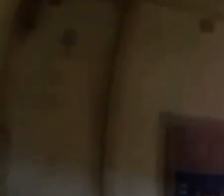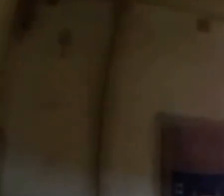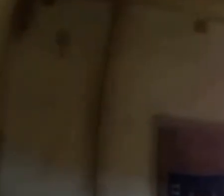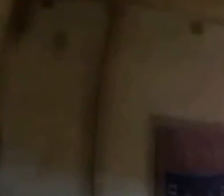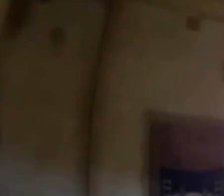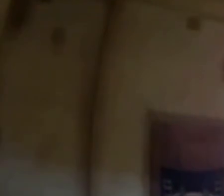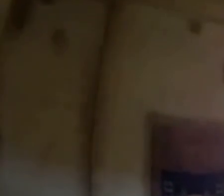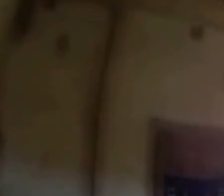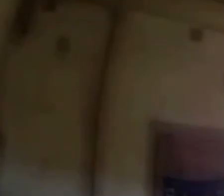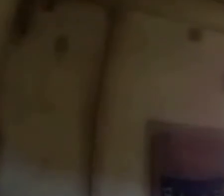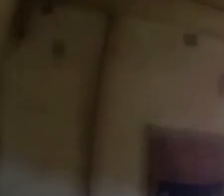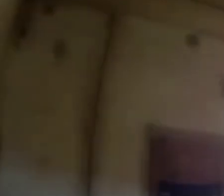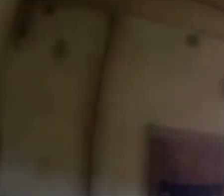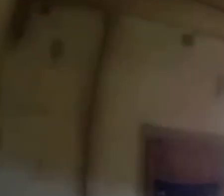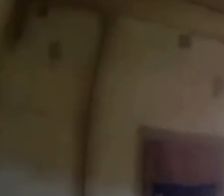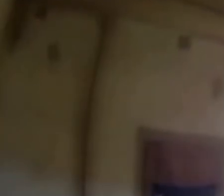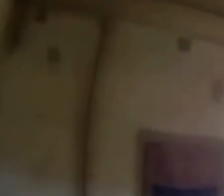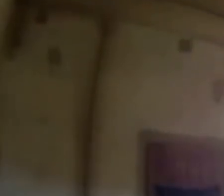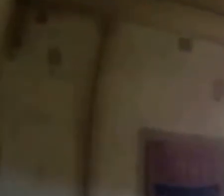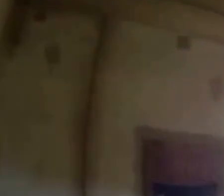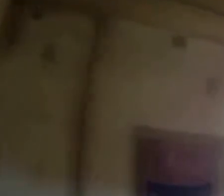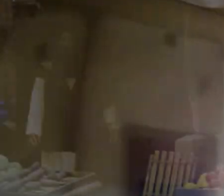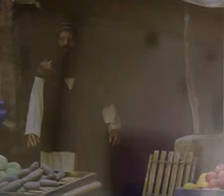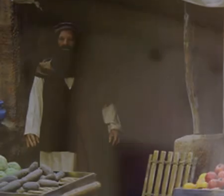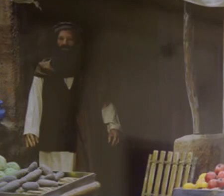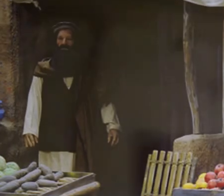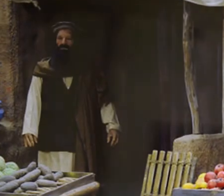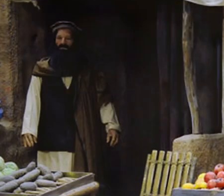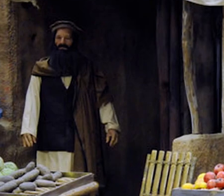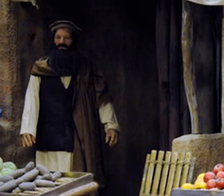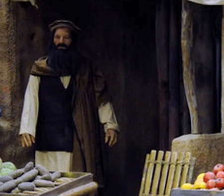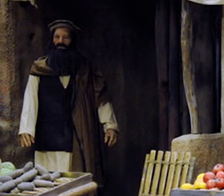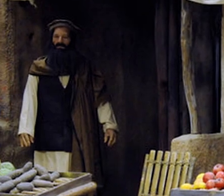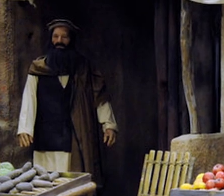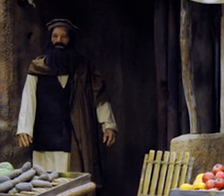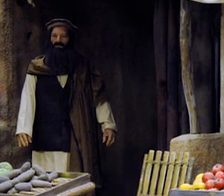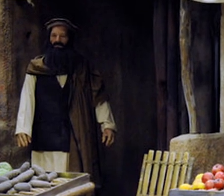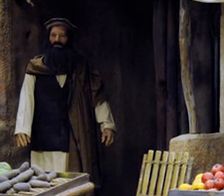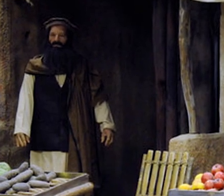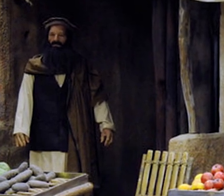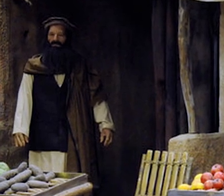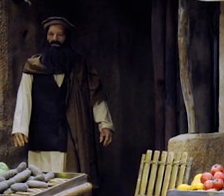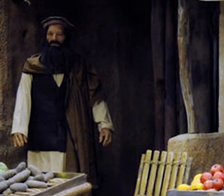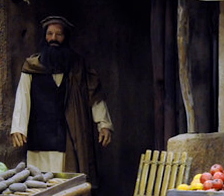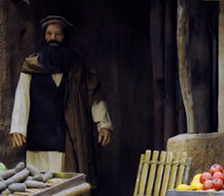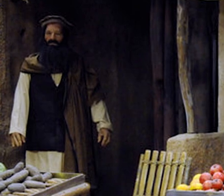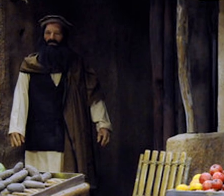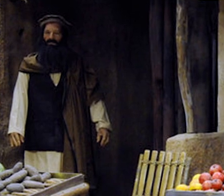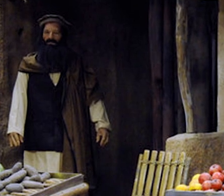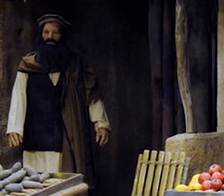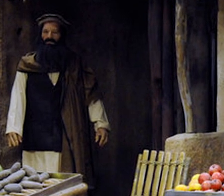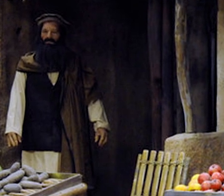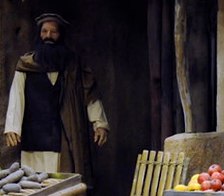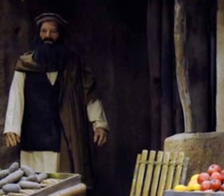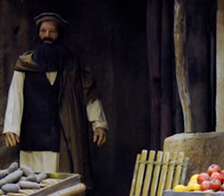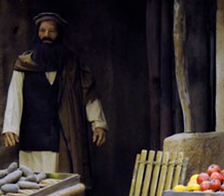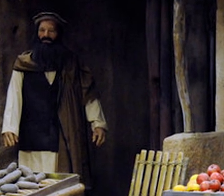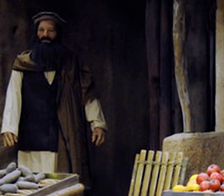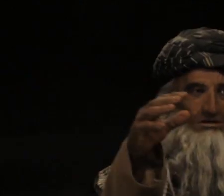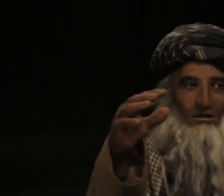with animatronics to better equip Marines and soldiers with cultural awareness training before deploying to combat